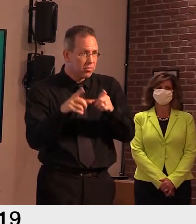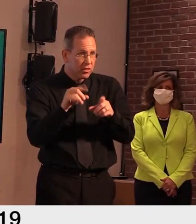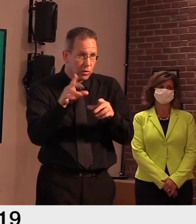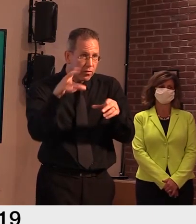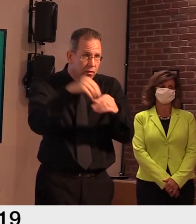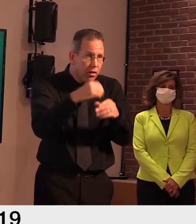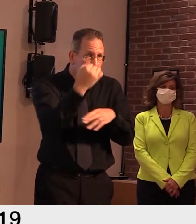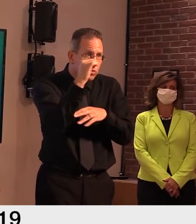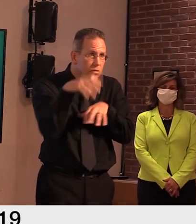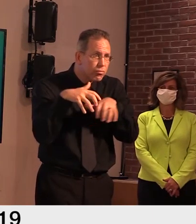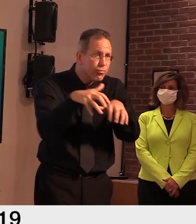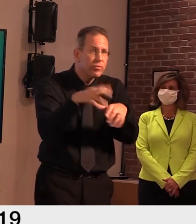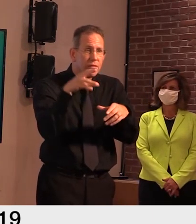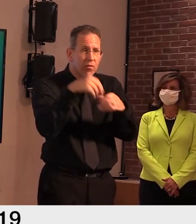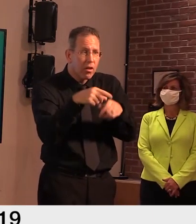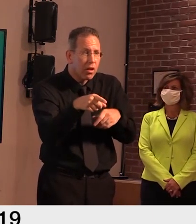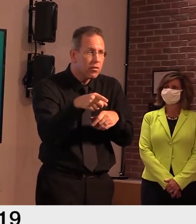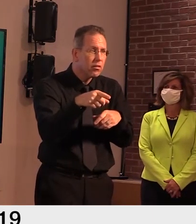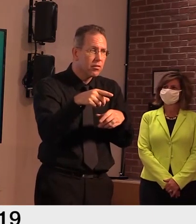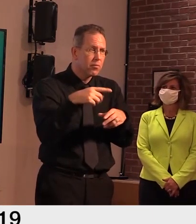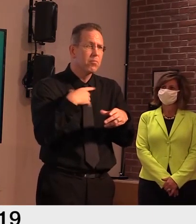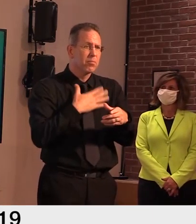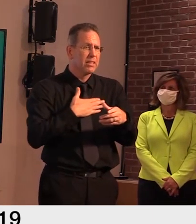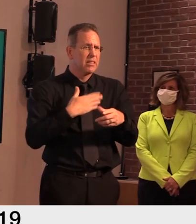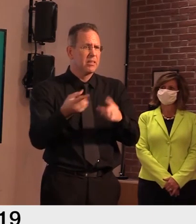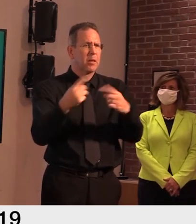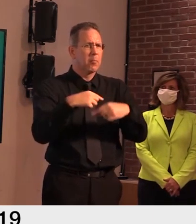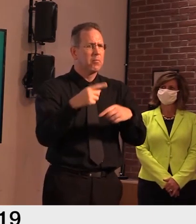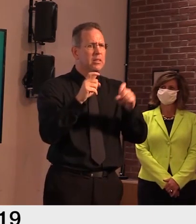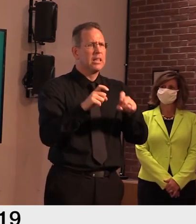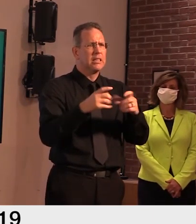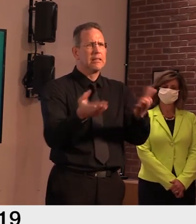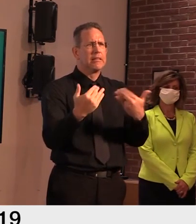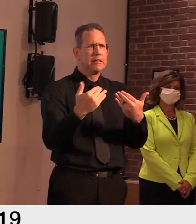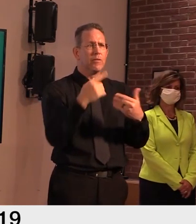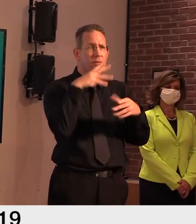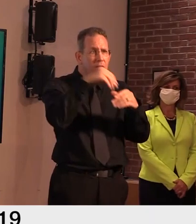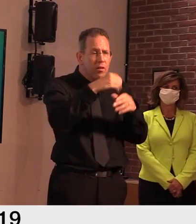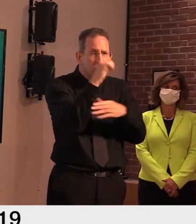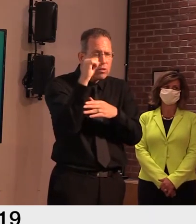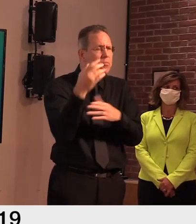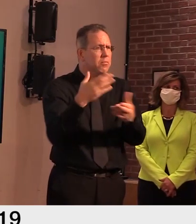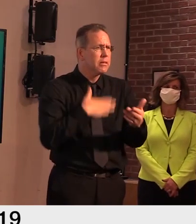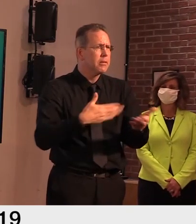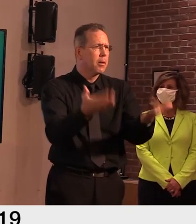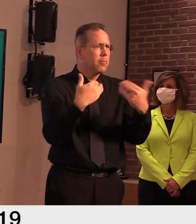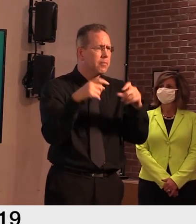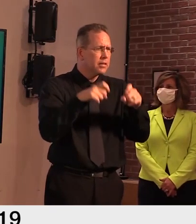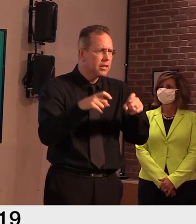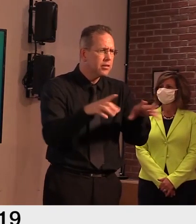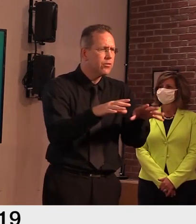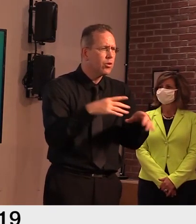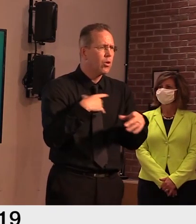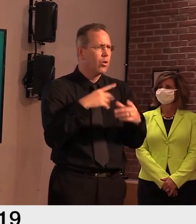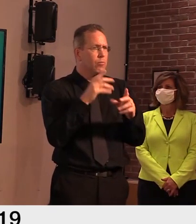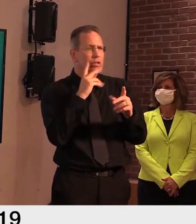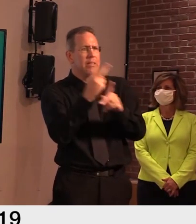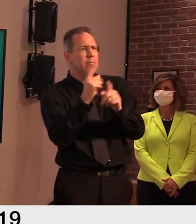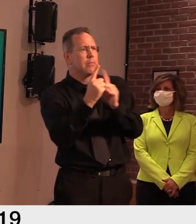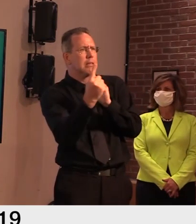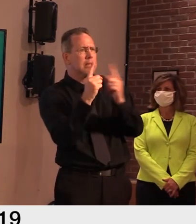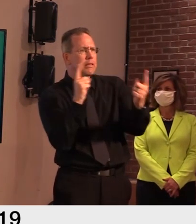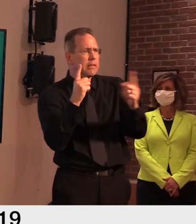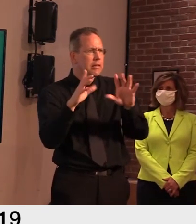the country, we're not finding a lot of positive answers in that in our cases. Though we've